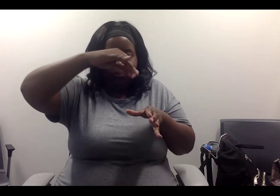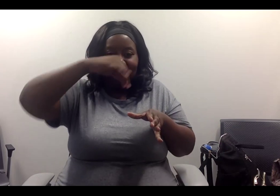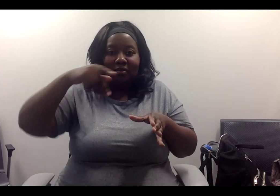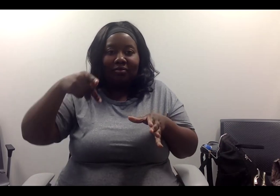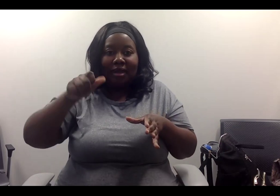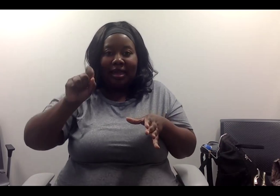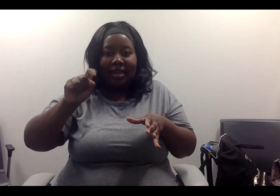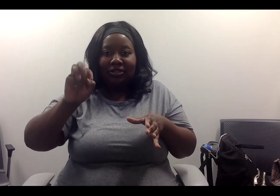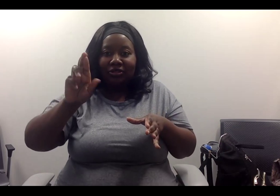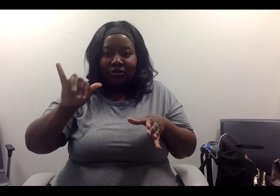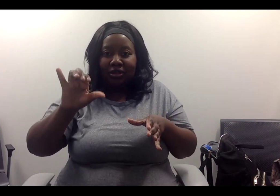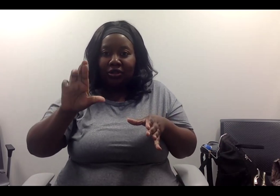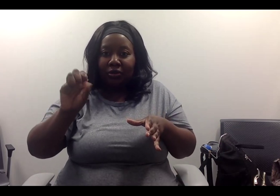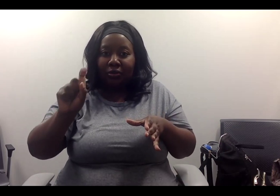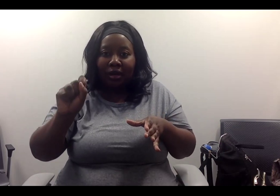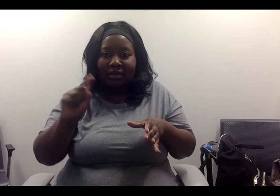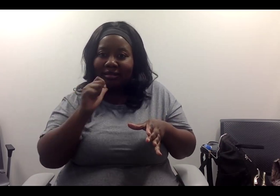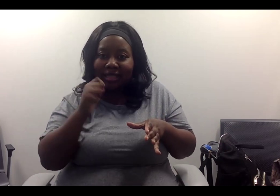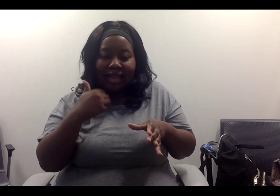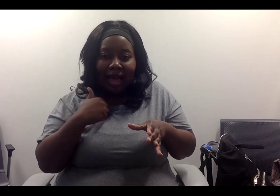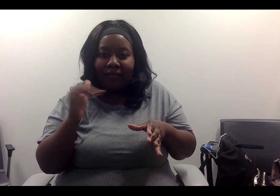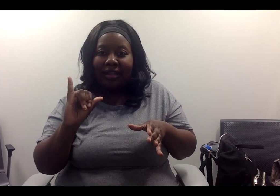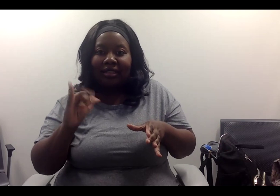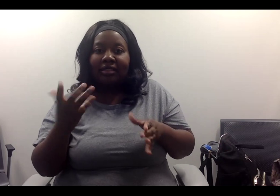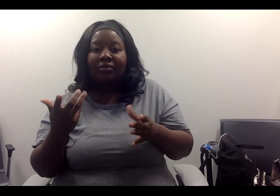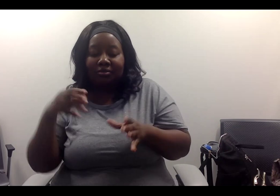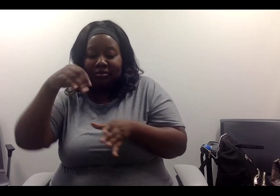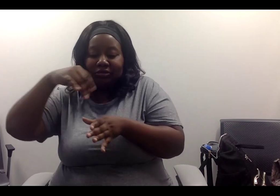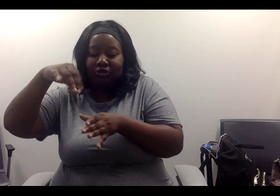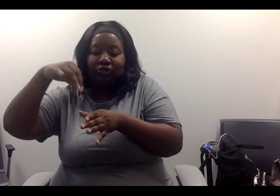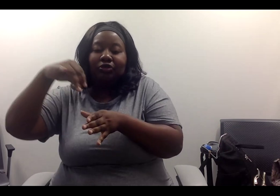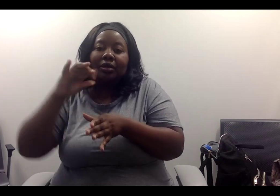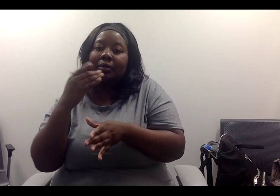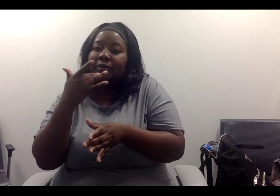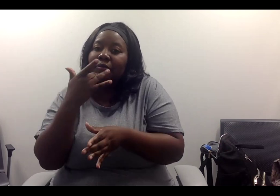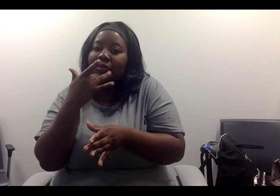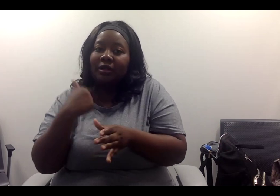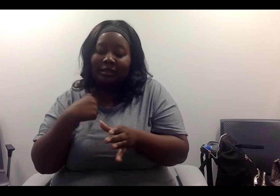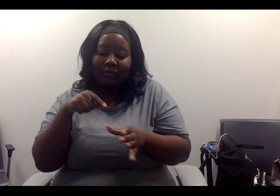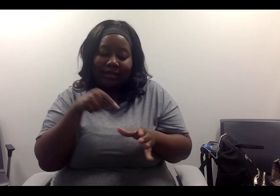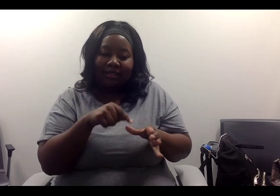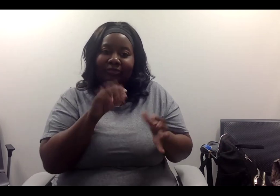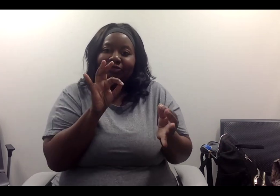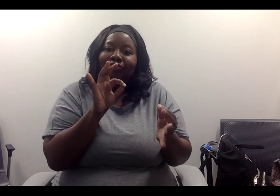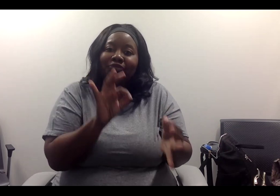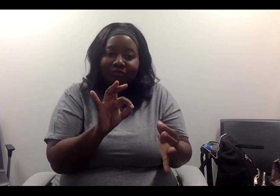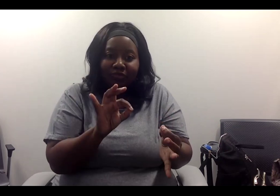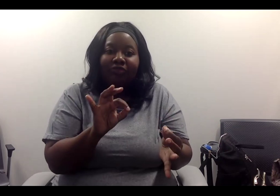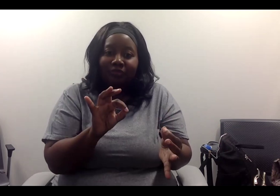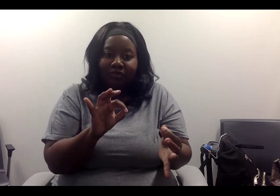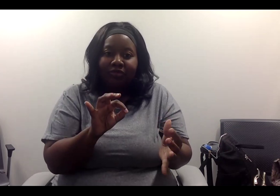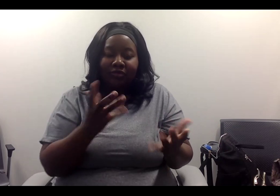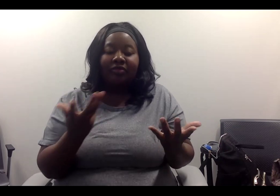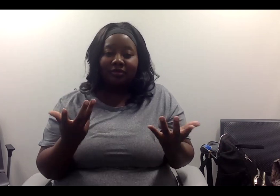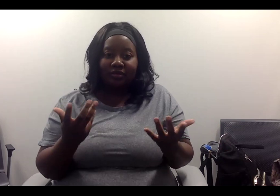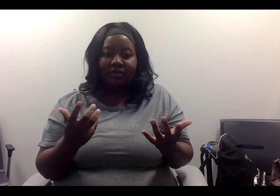beautiful buttery breadcrumbs did a perfect job of substituting. So I really did think the flavor profile was spot on. And as great as I thought this came